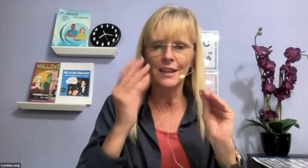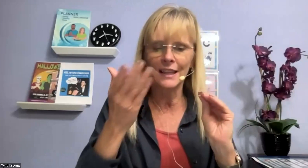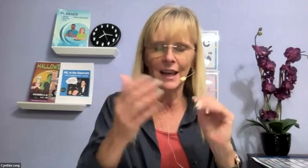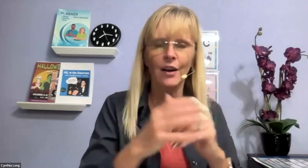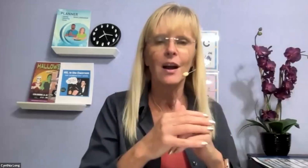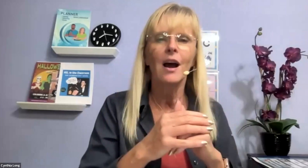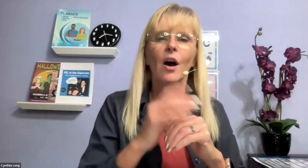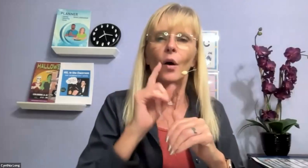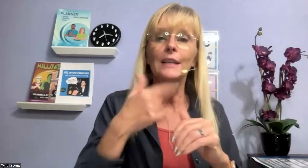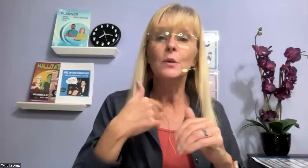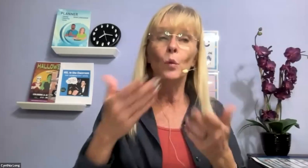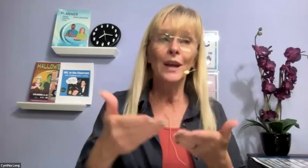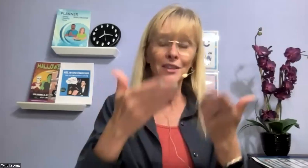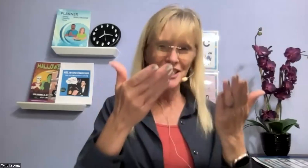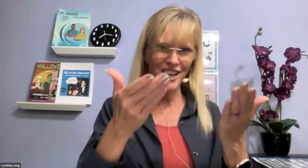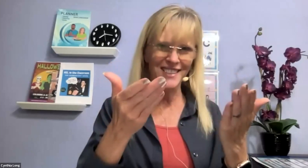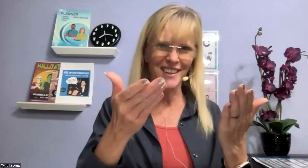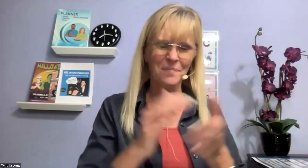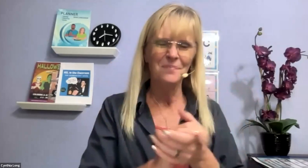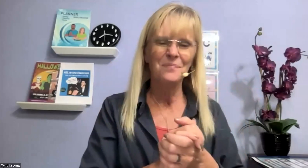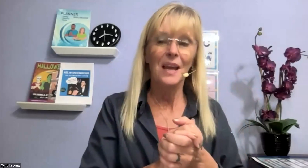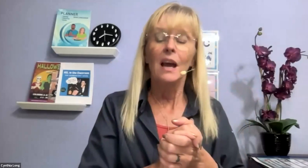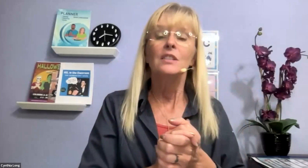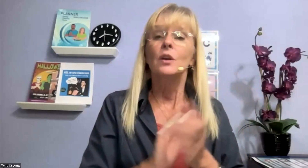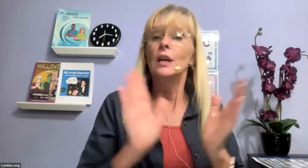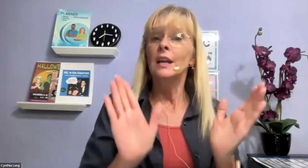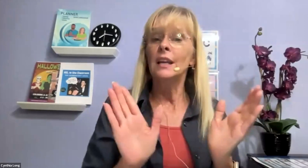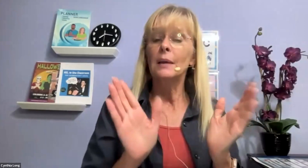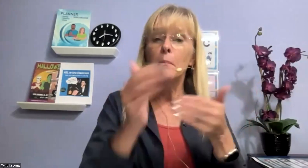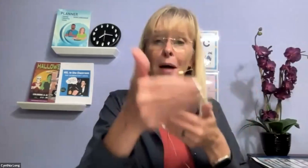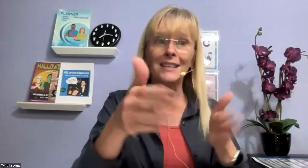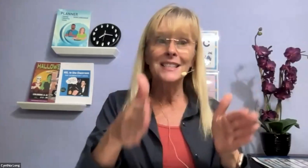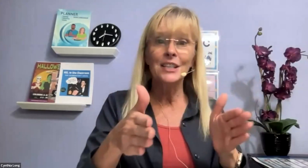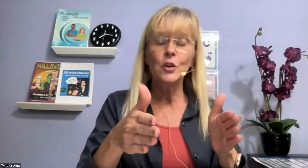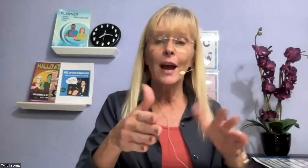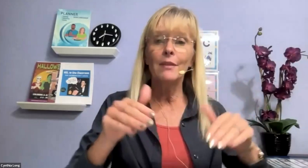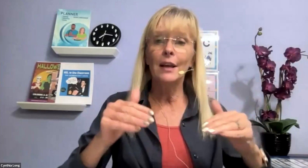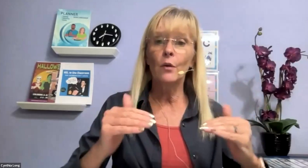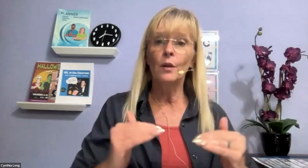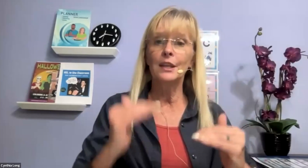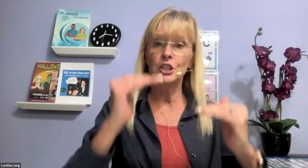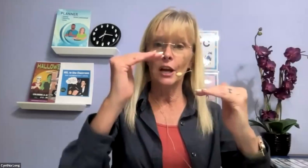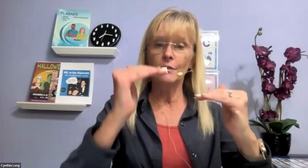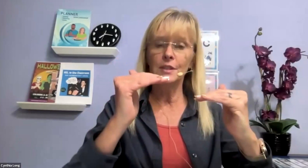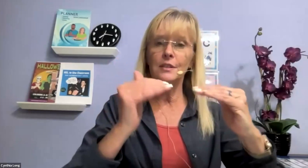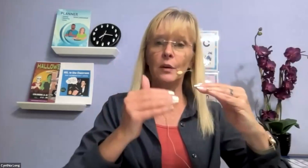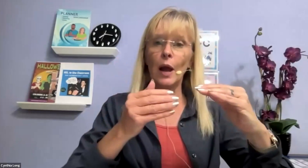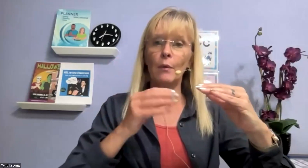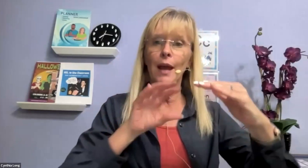nothing there. Okay, so we are suggesting any boxes that you have like on the shelves, how we have